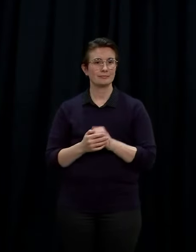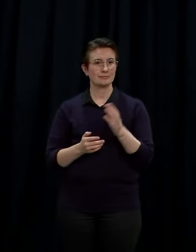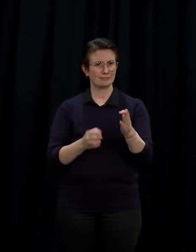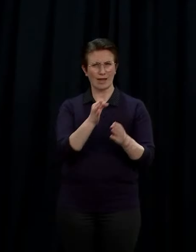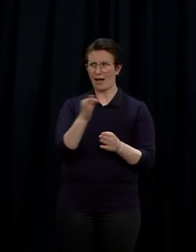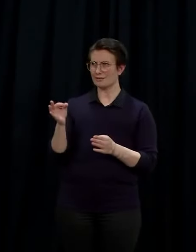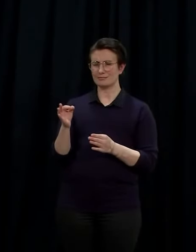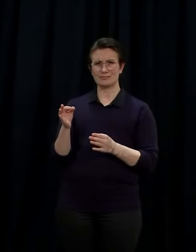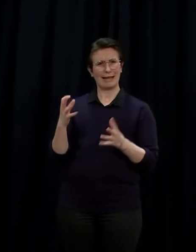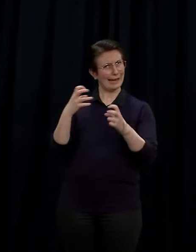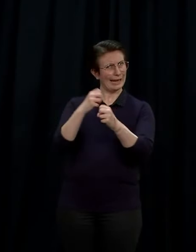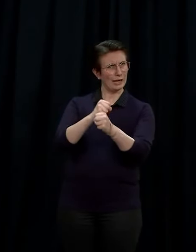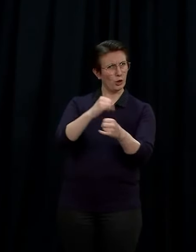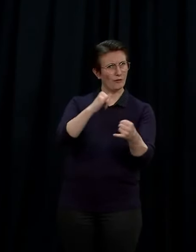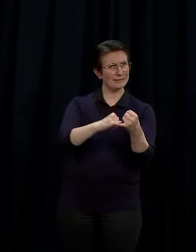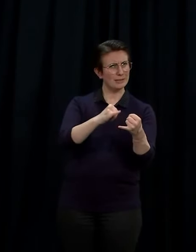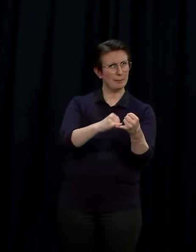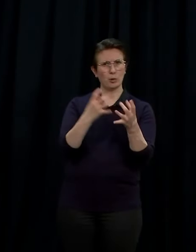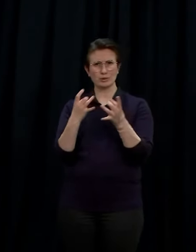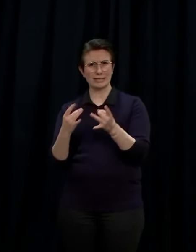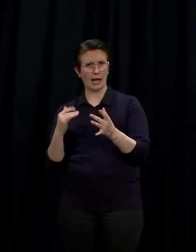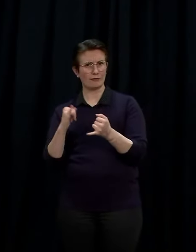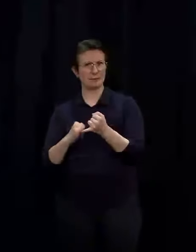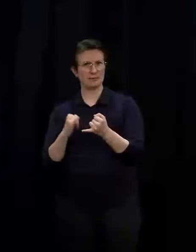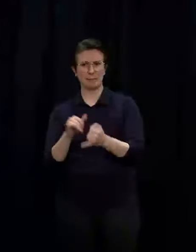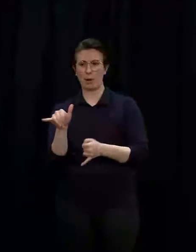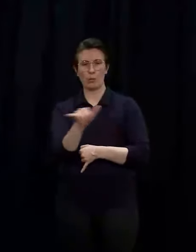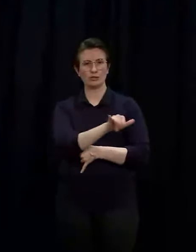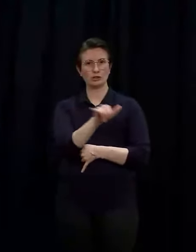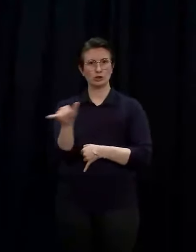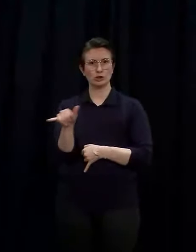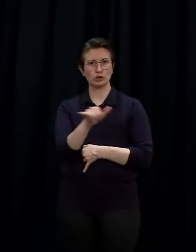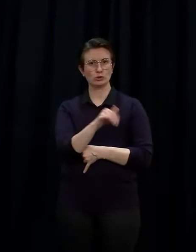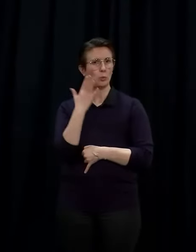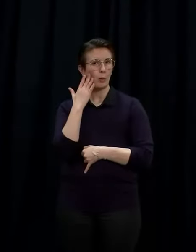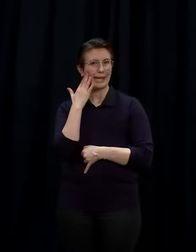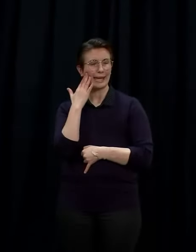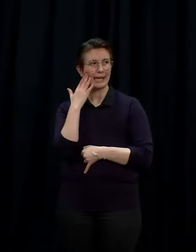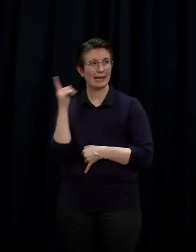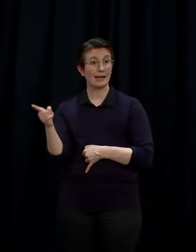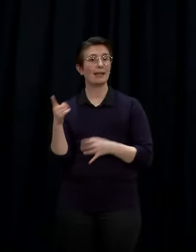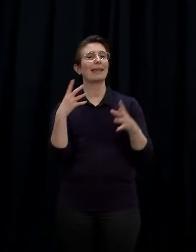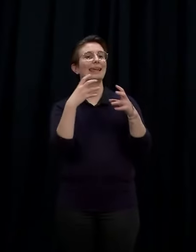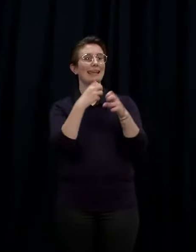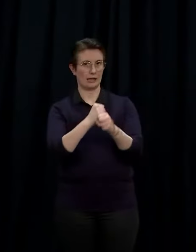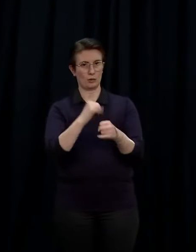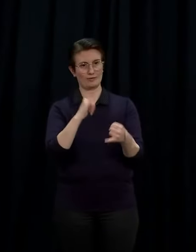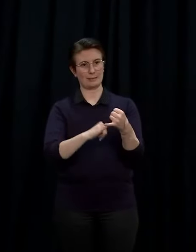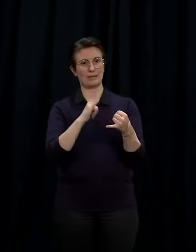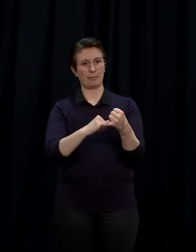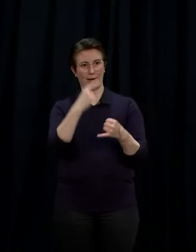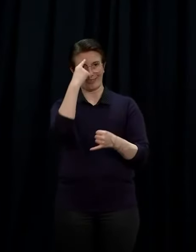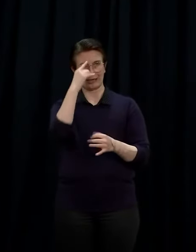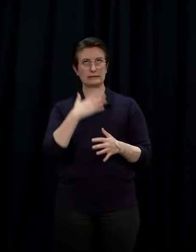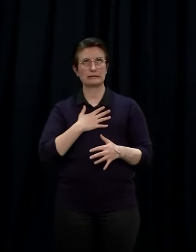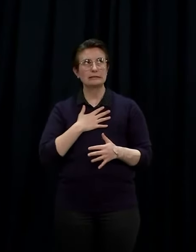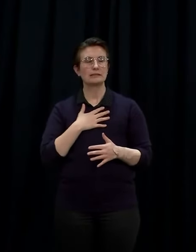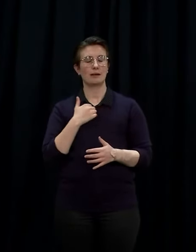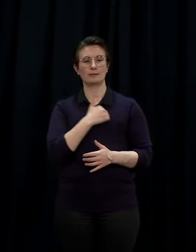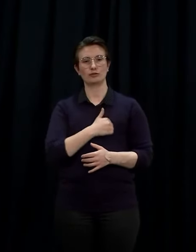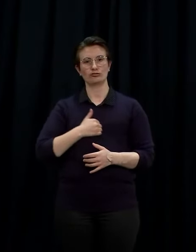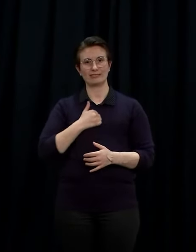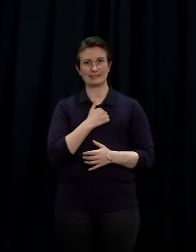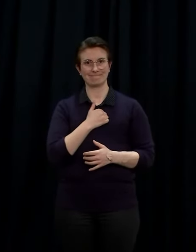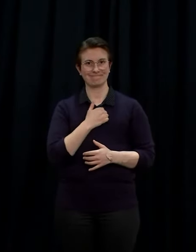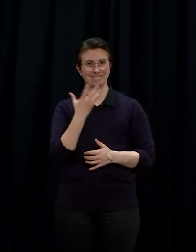start of September? Oh, forgive me, I believe it was the end of September from memory. Okay, can I ask as well, is there an ambition, because